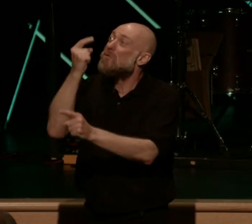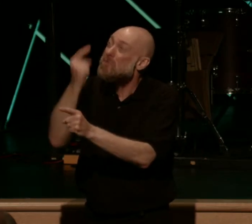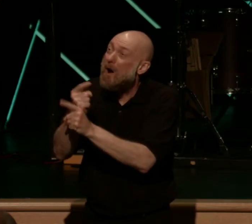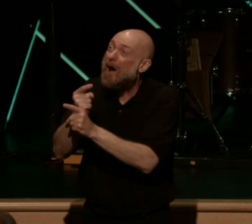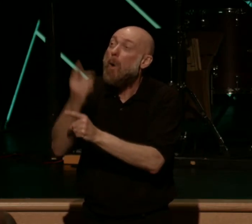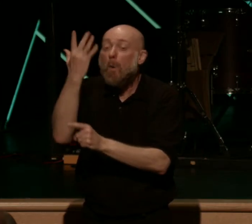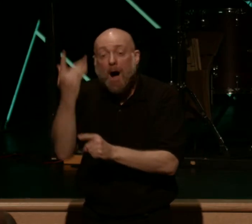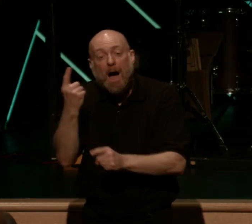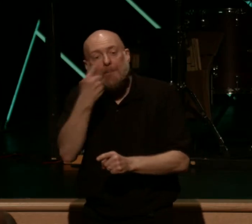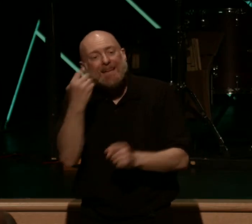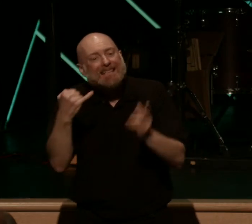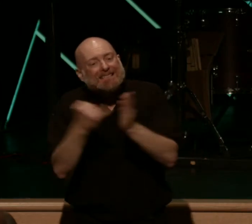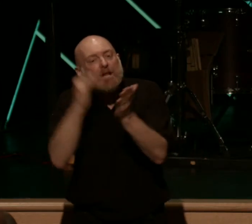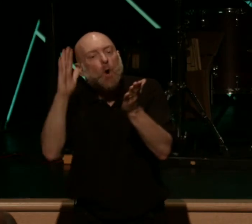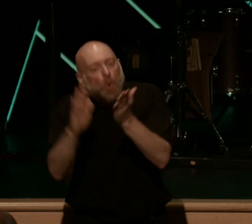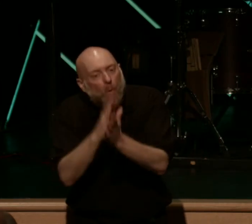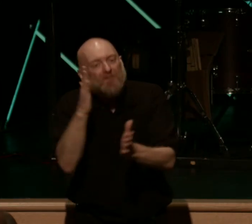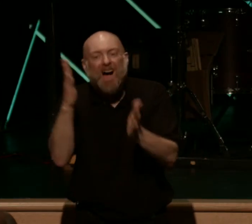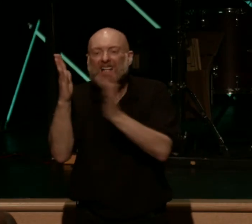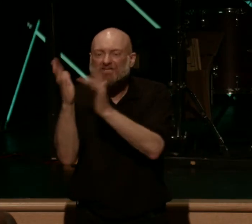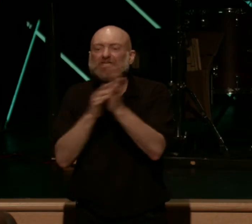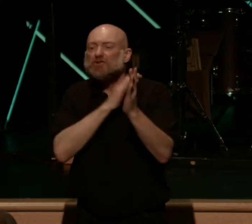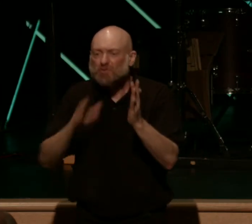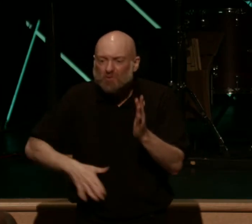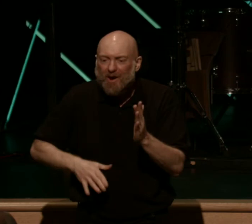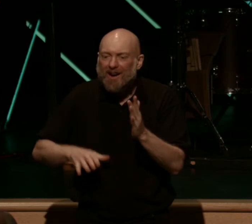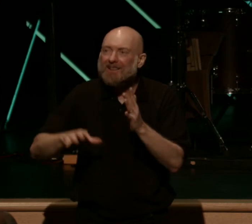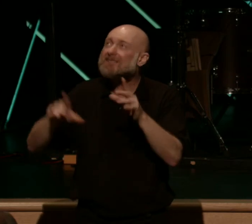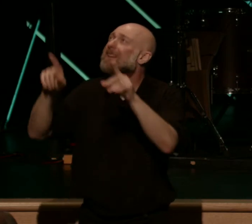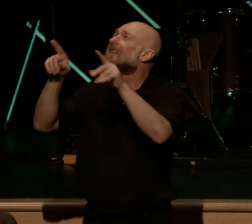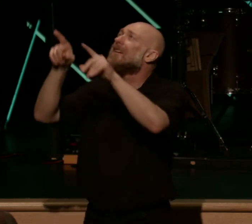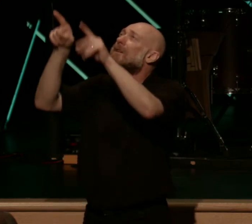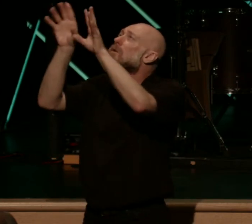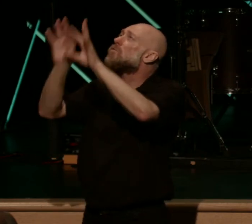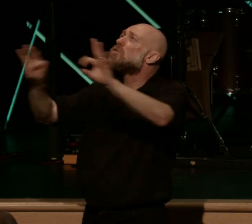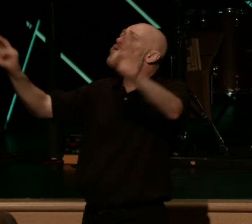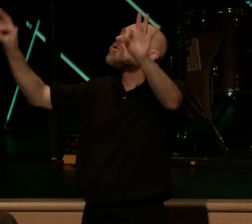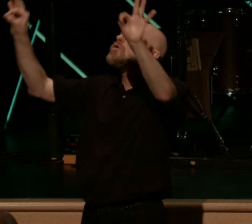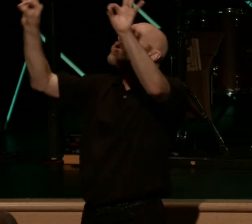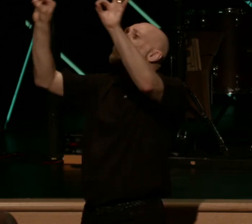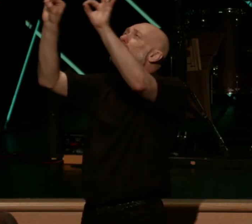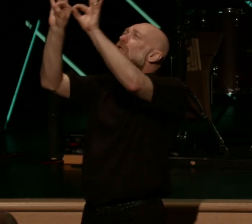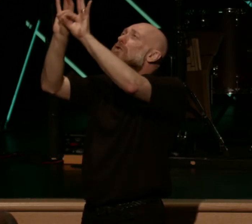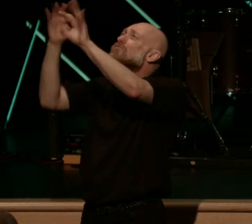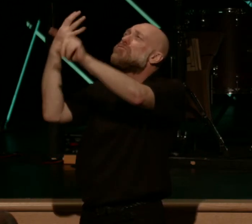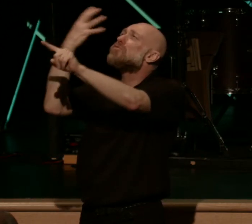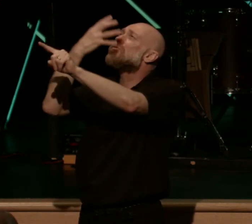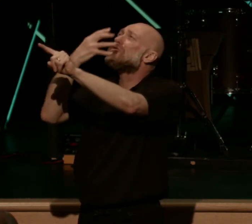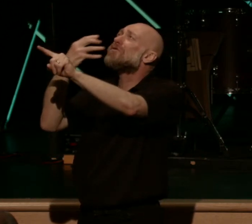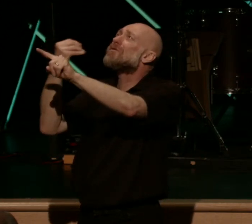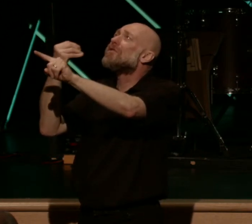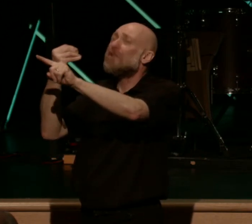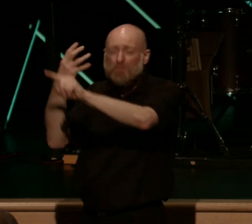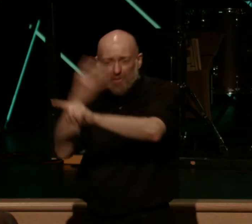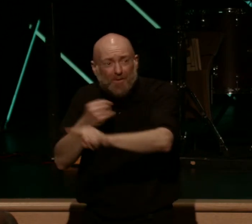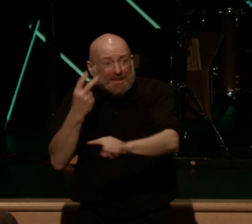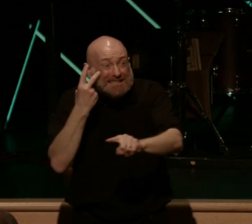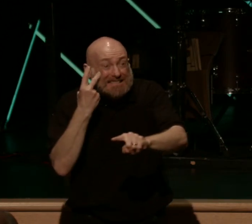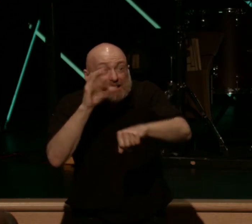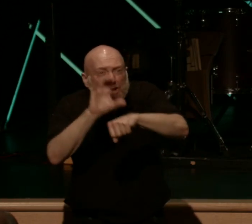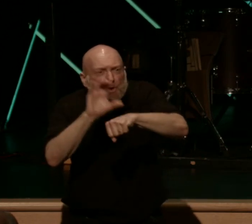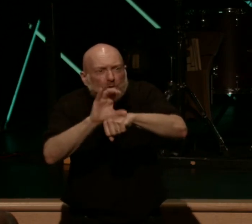because it glorifies Jesus Christ as worthy. It's beautiful to see the